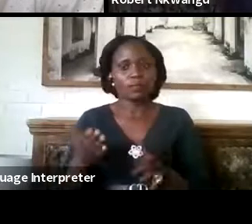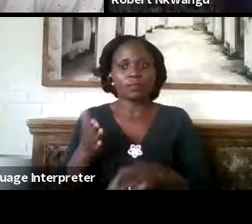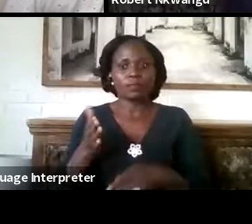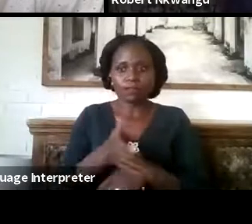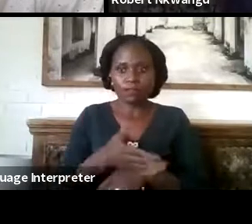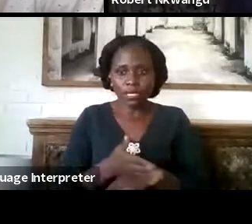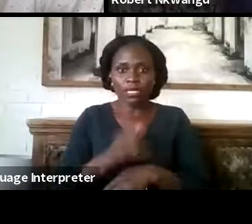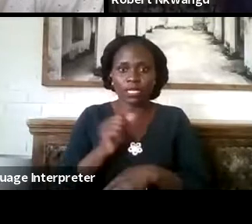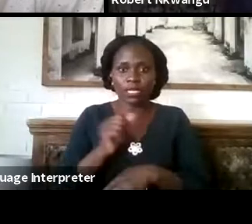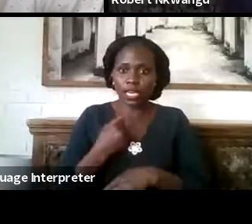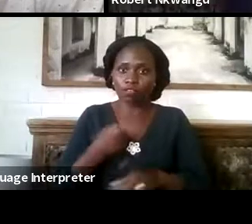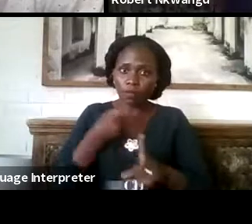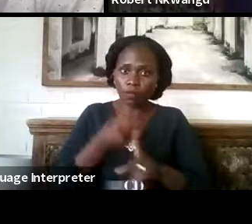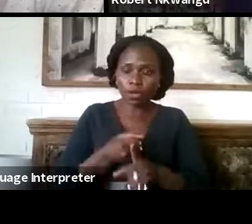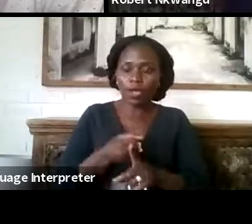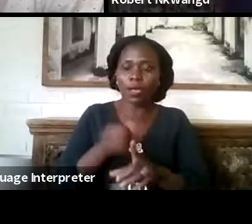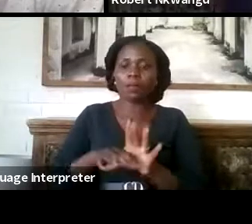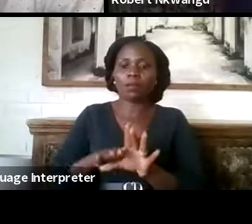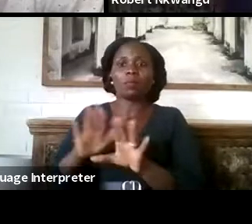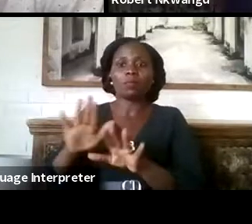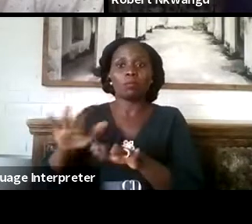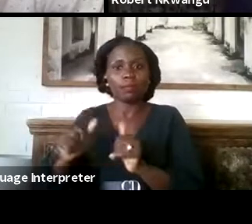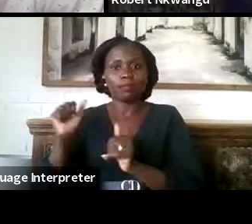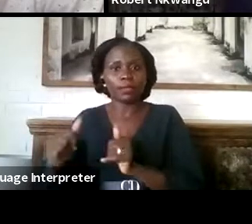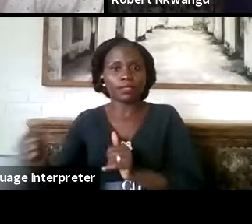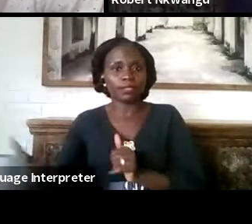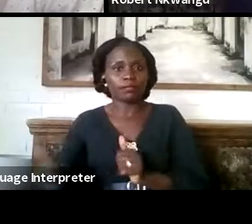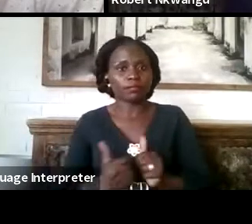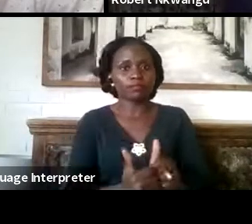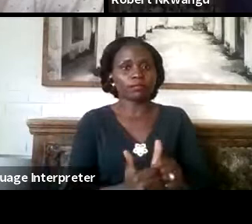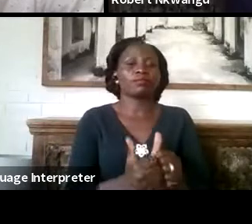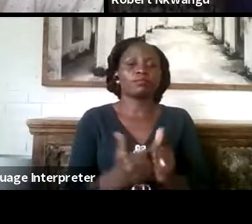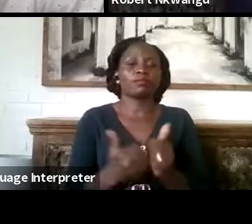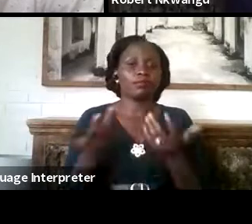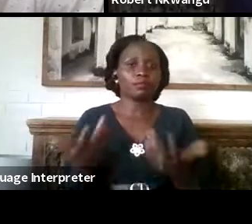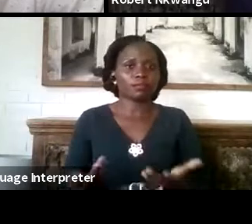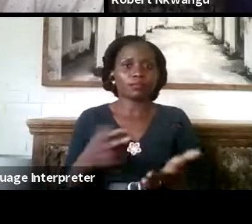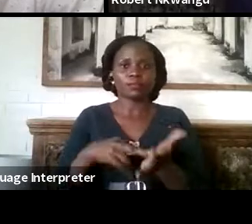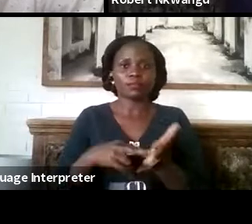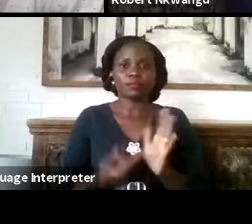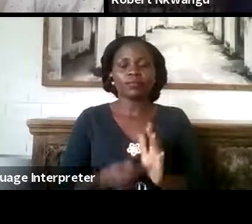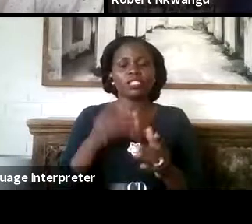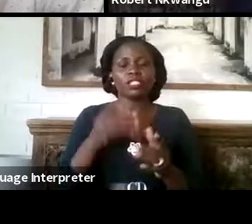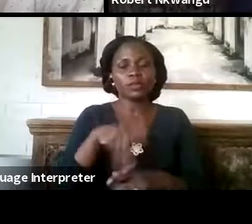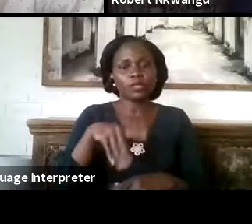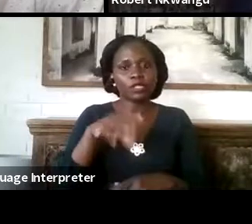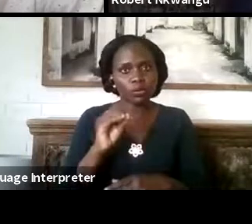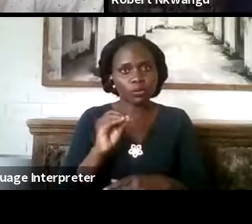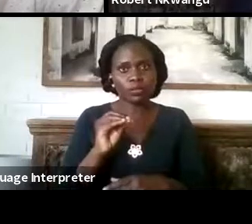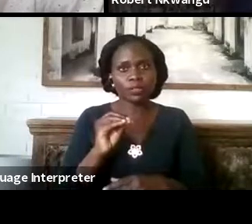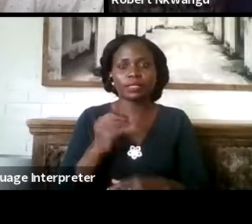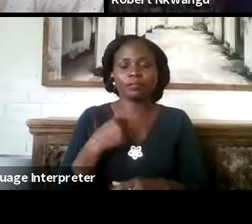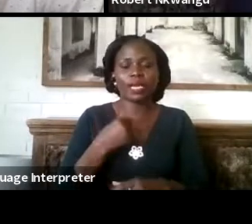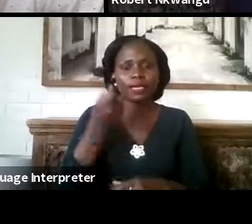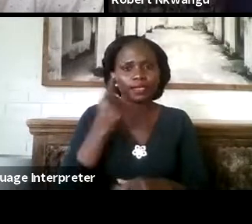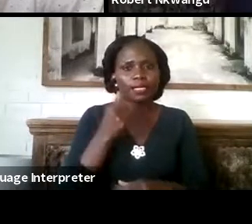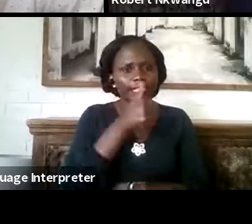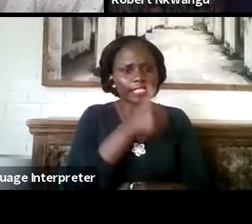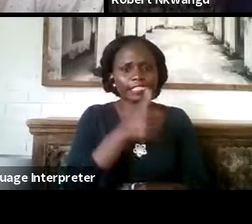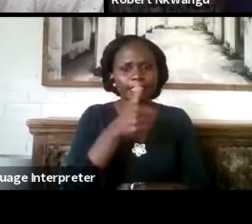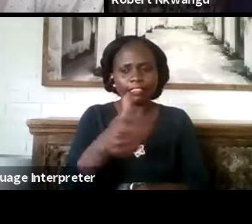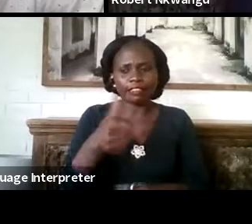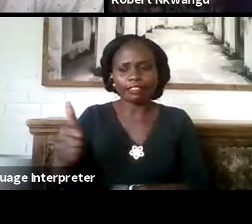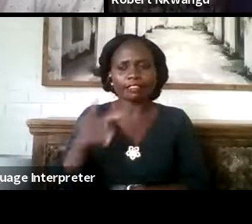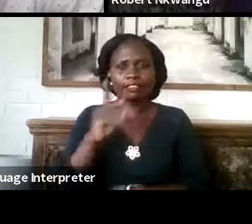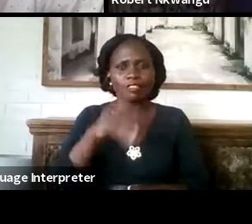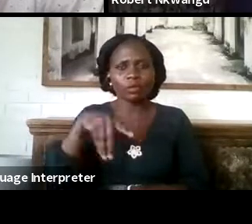of parliament have to bring it from the other angle. So I'm also going to get the DPOs on place so that I understand each DPO, what exactly are their